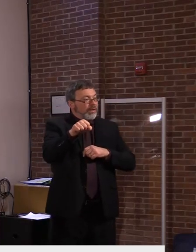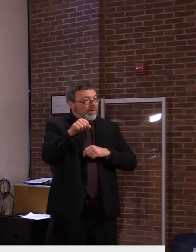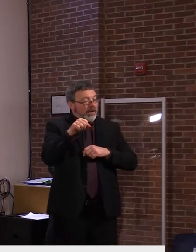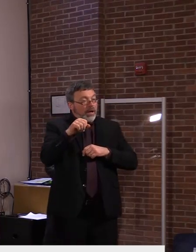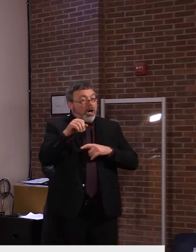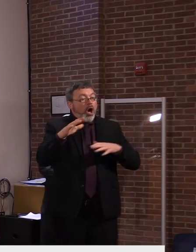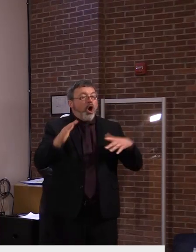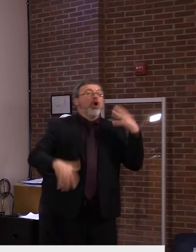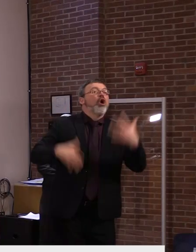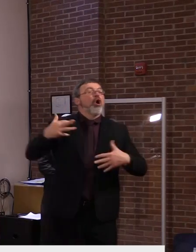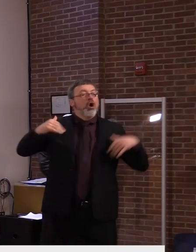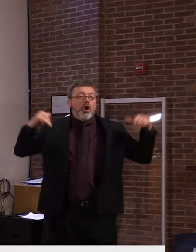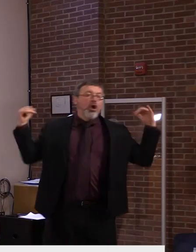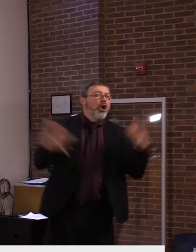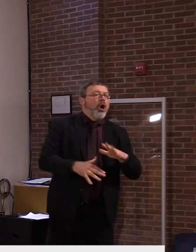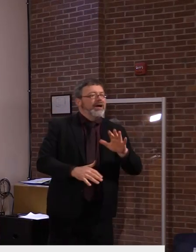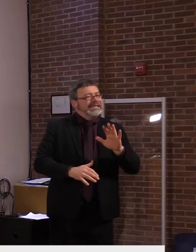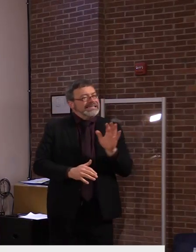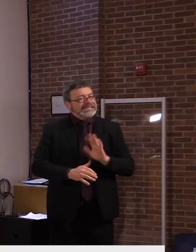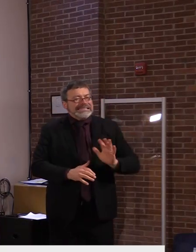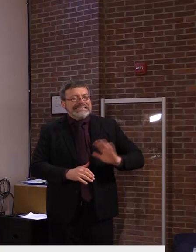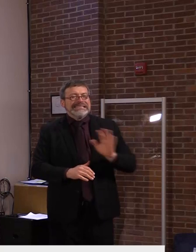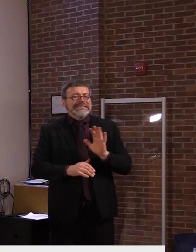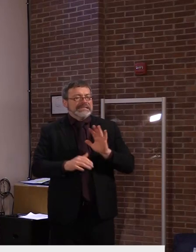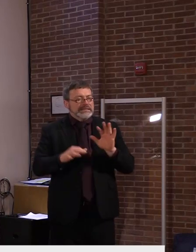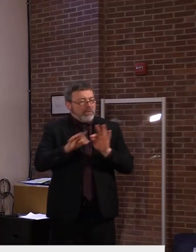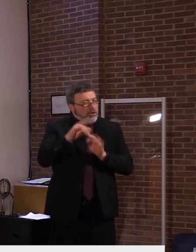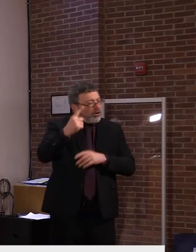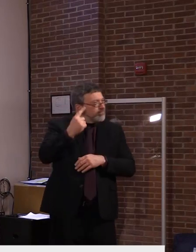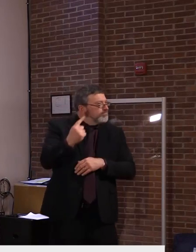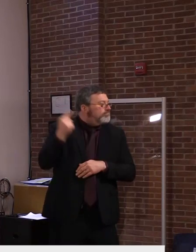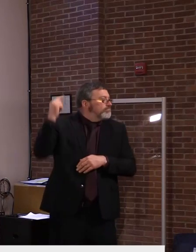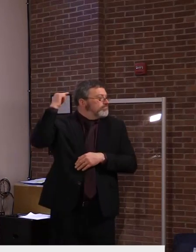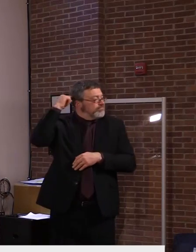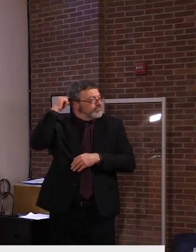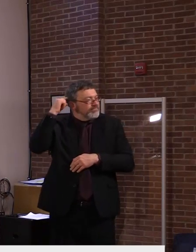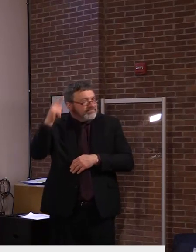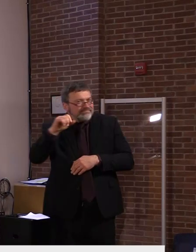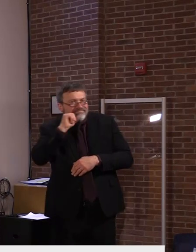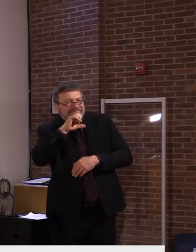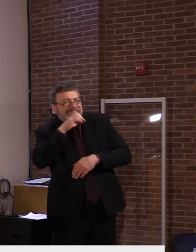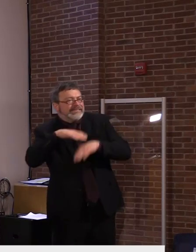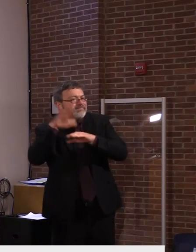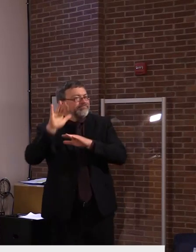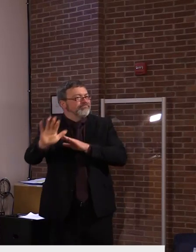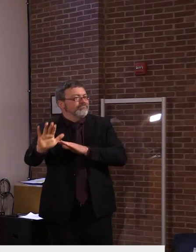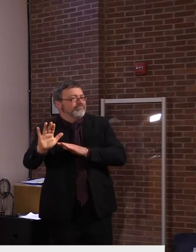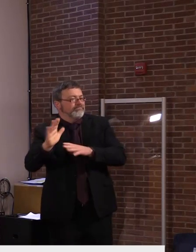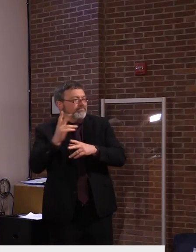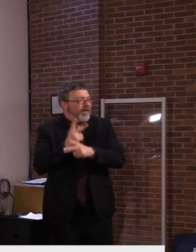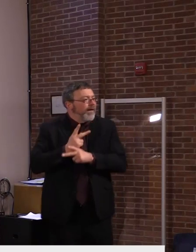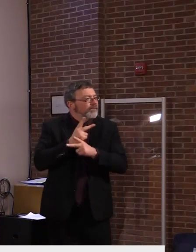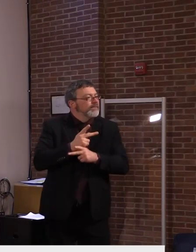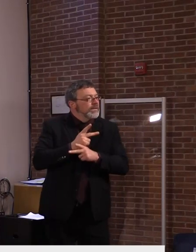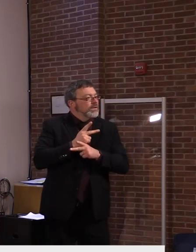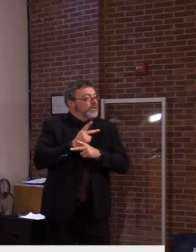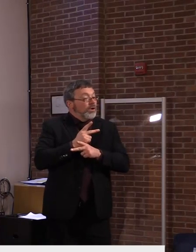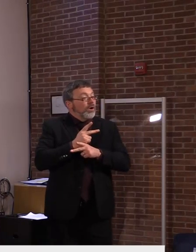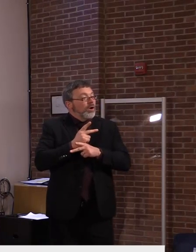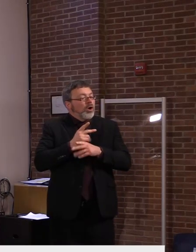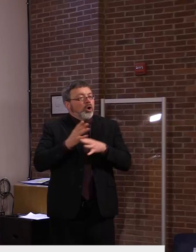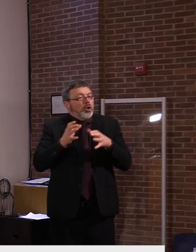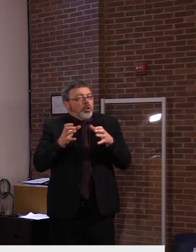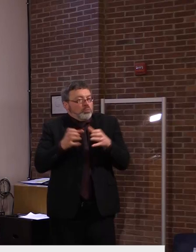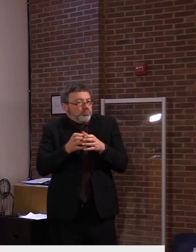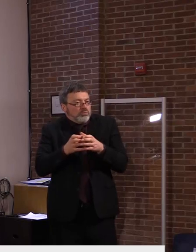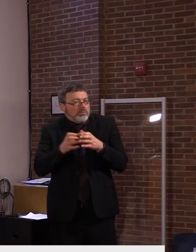ones around your dinner table. Remember, the smaller and more vaccinated your gathering is, the safer